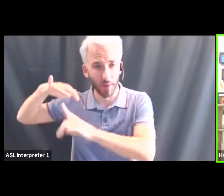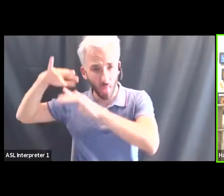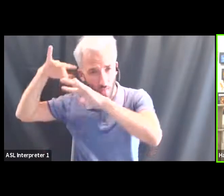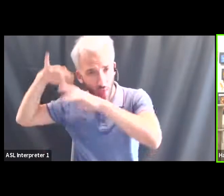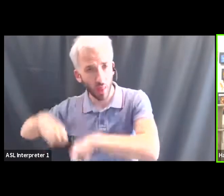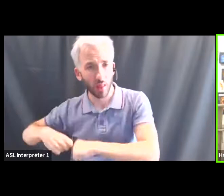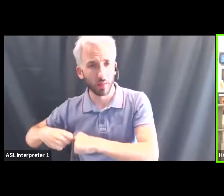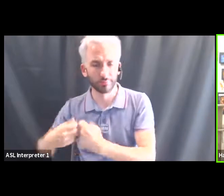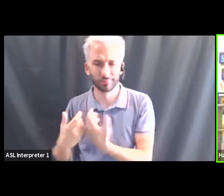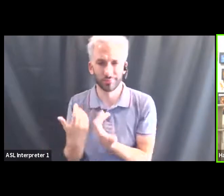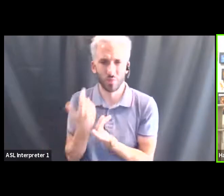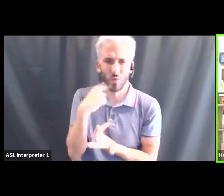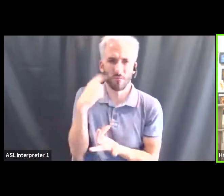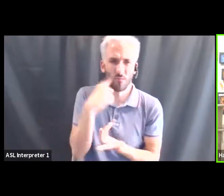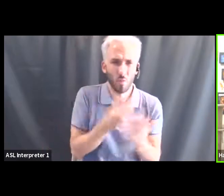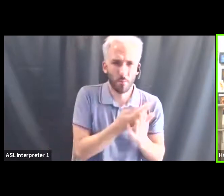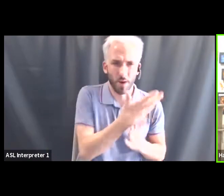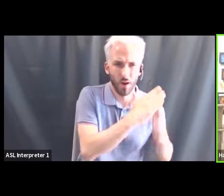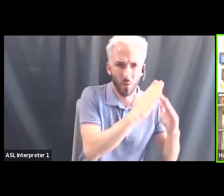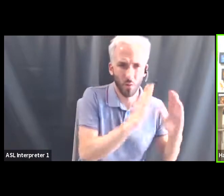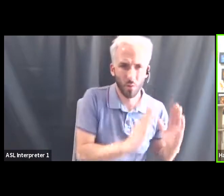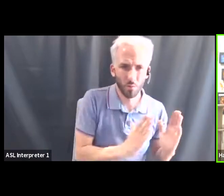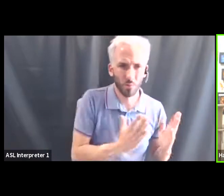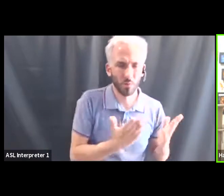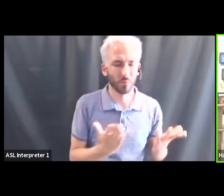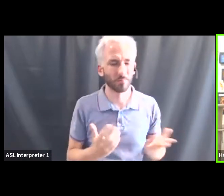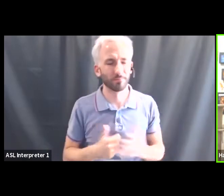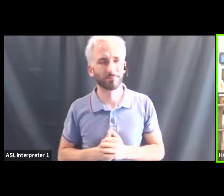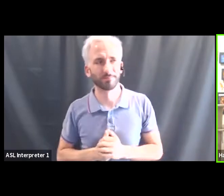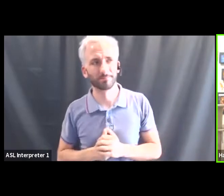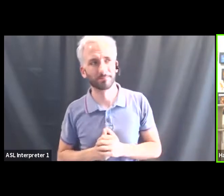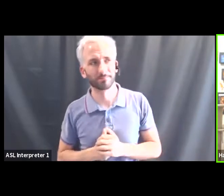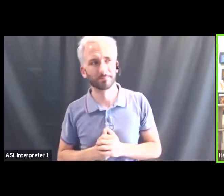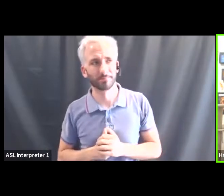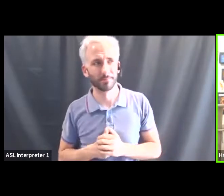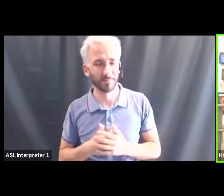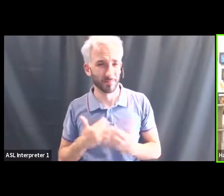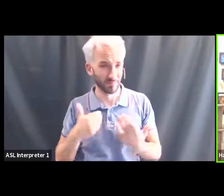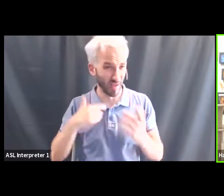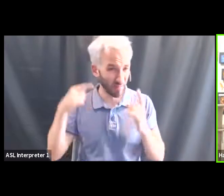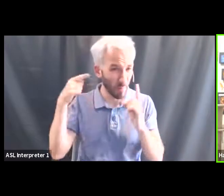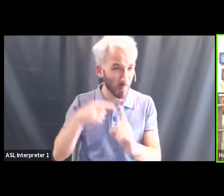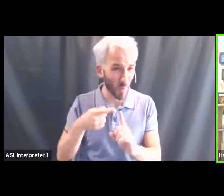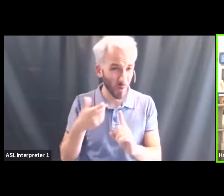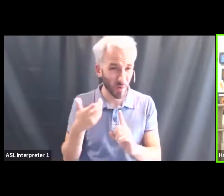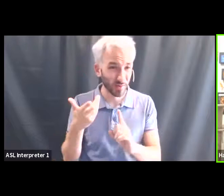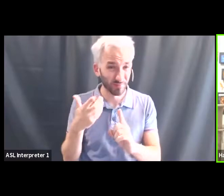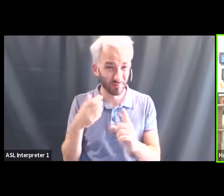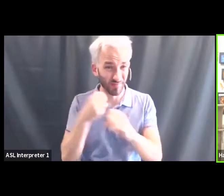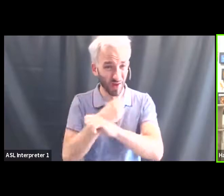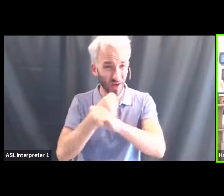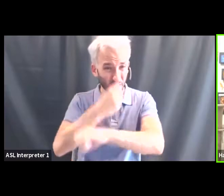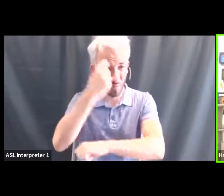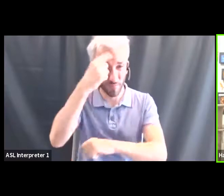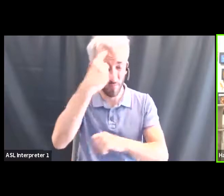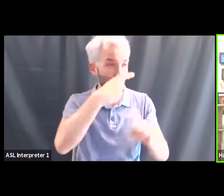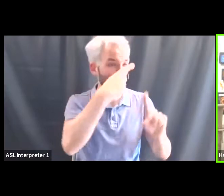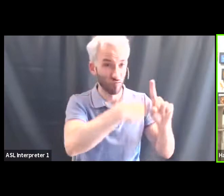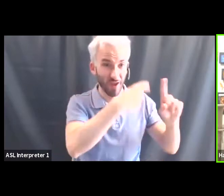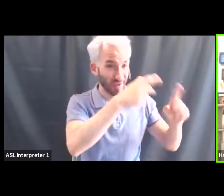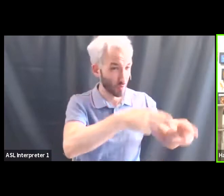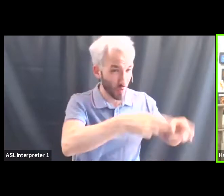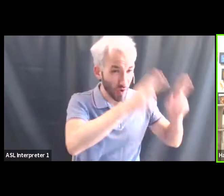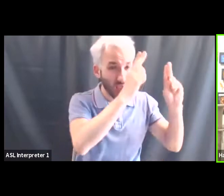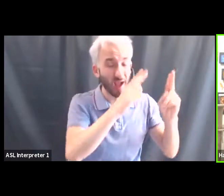overtake you. It's easy to wonder if there's any point in fighting. Rent is too high. Wages haven't matched